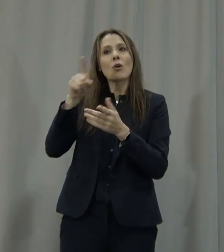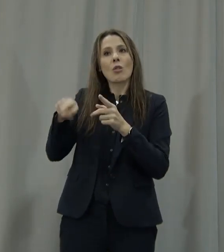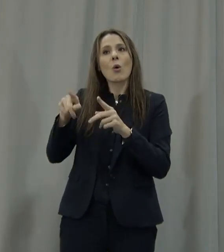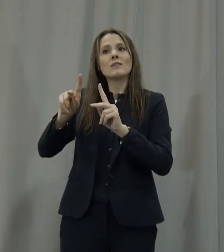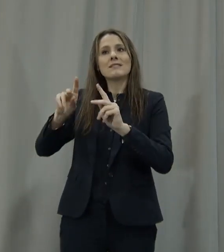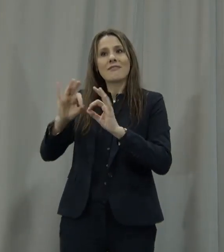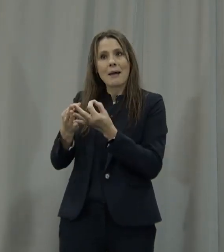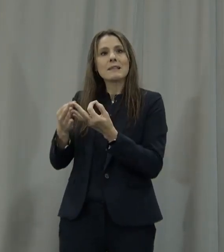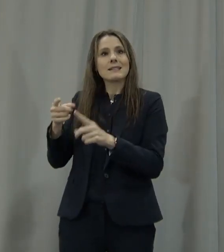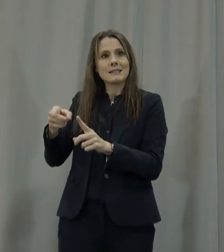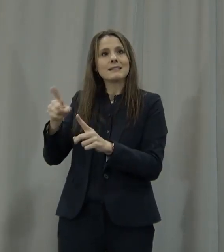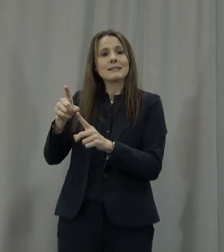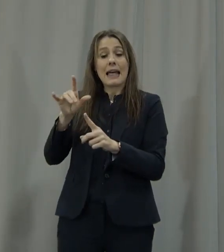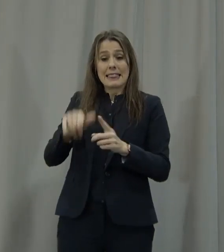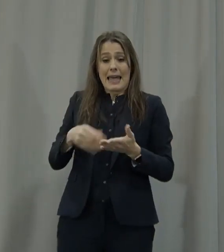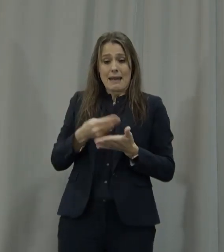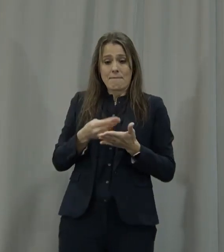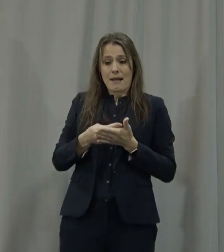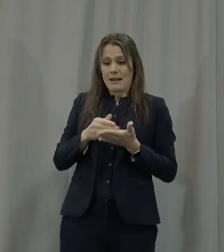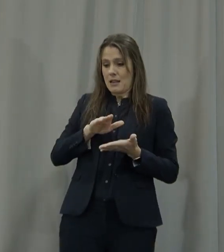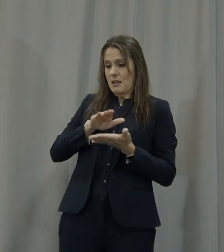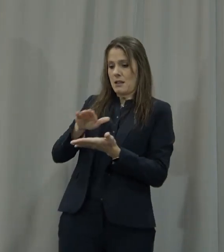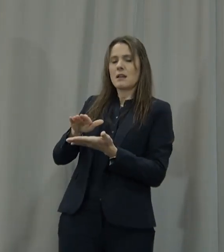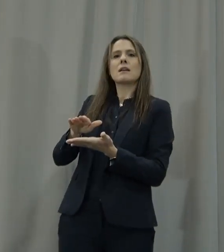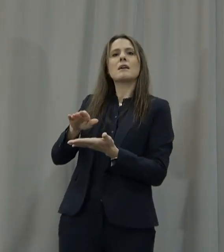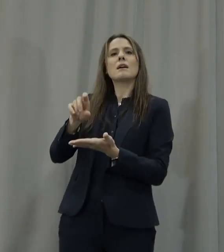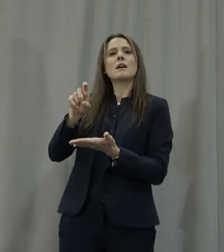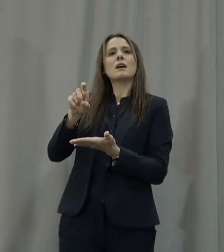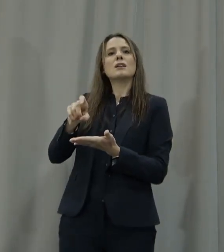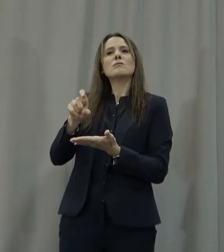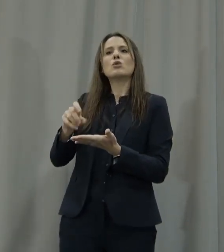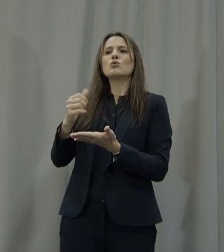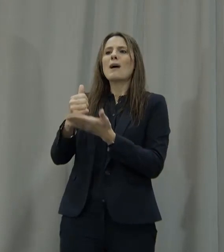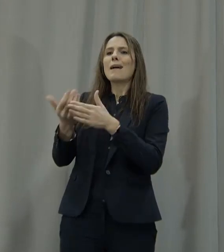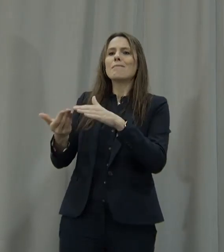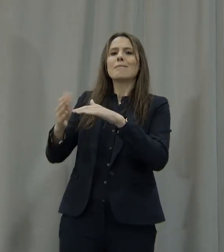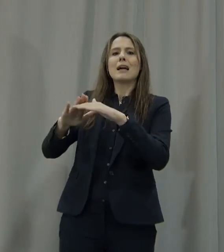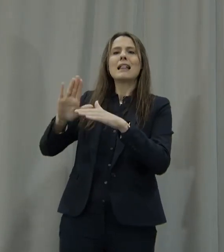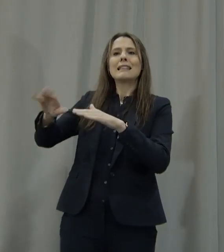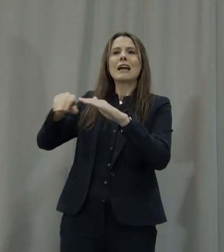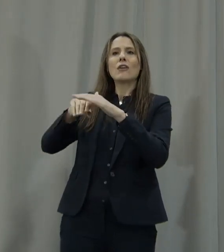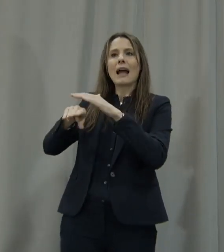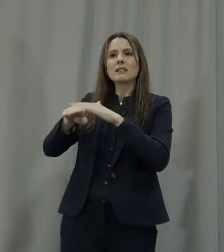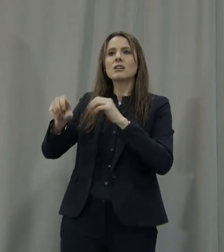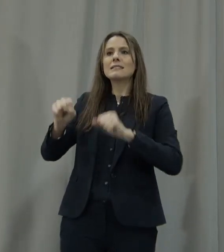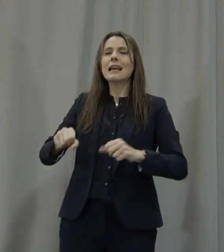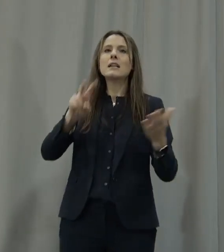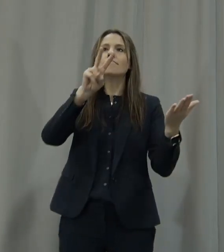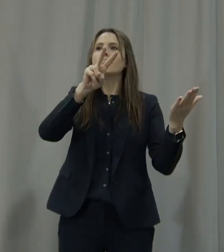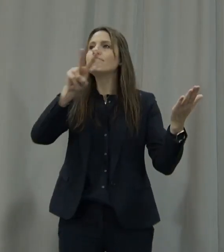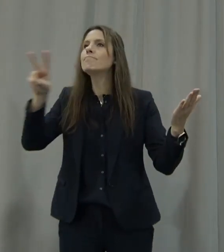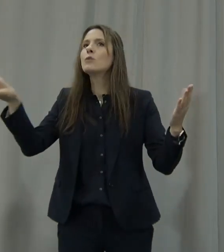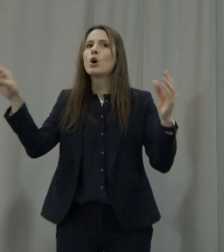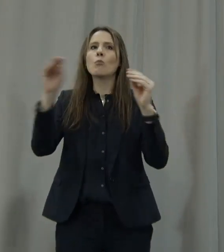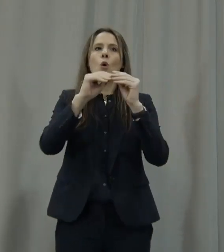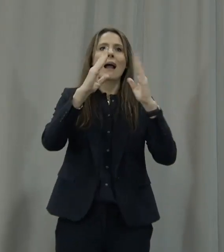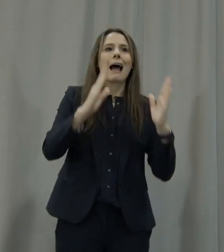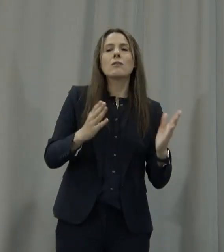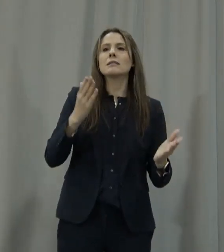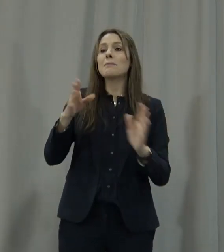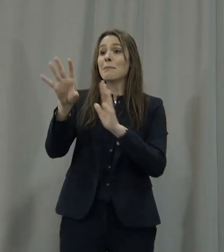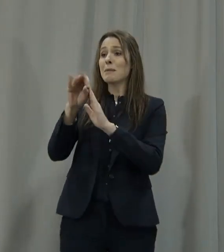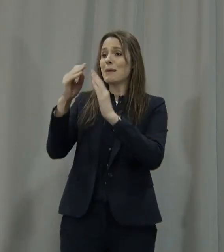families. The rental assistance is intended to increase access to housing options so that families can live closer to